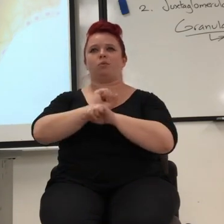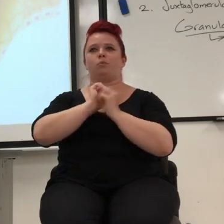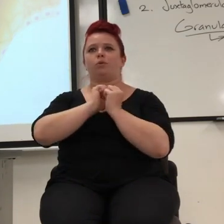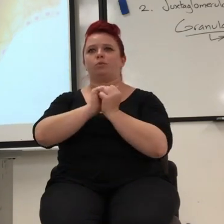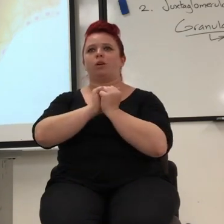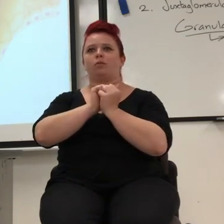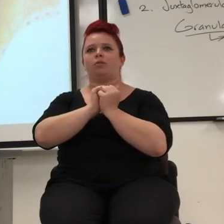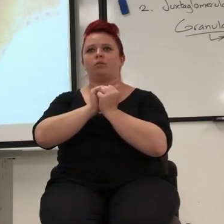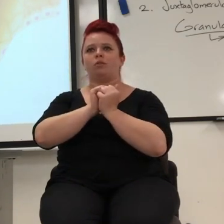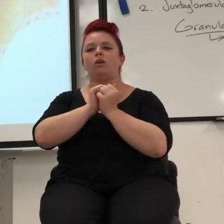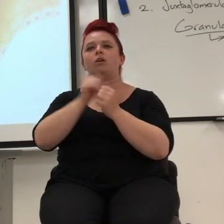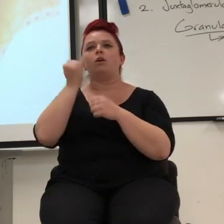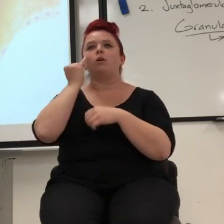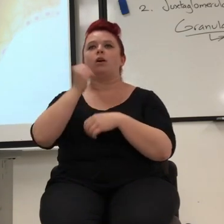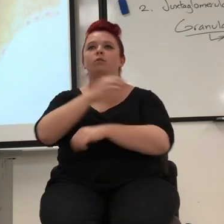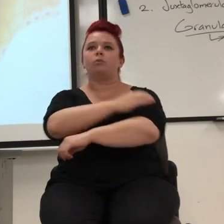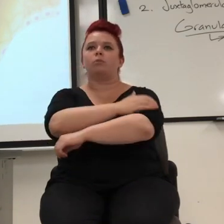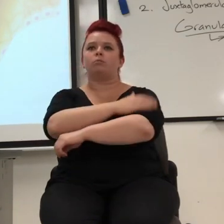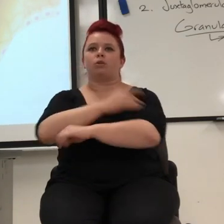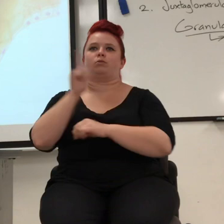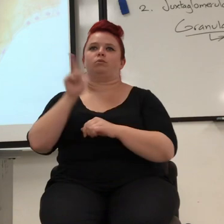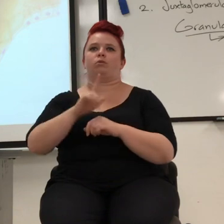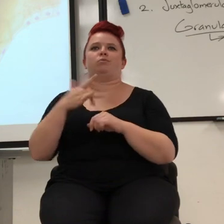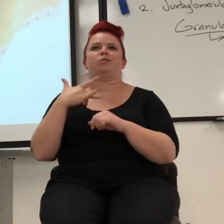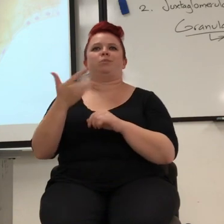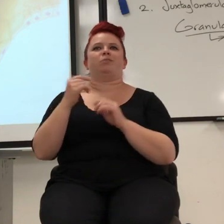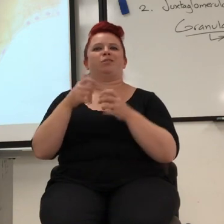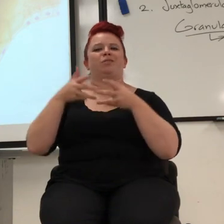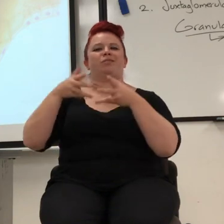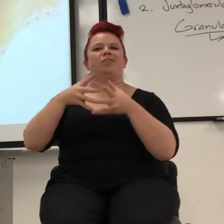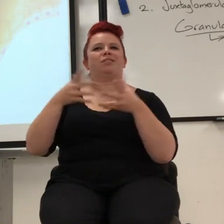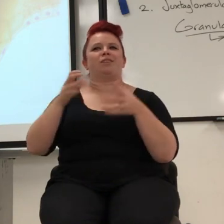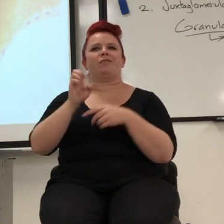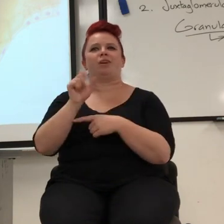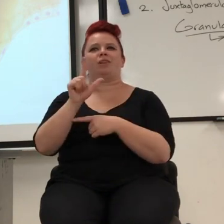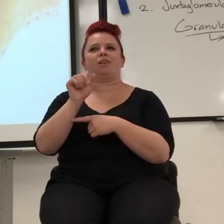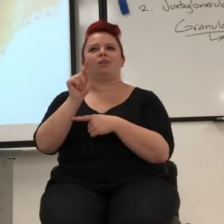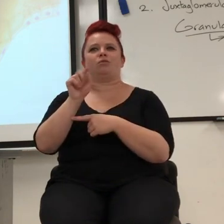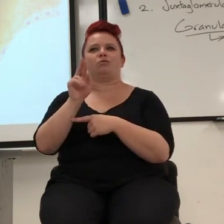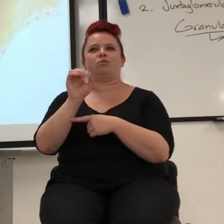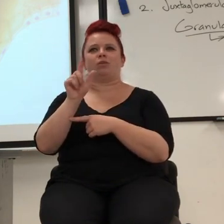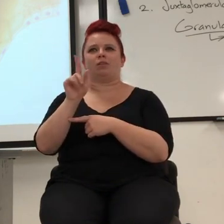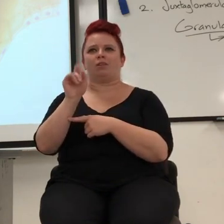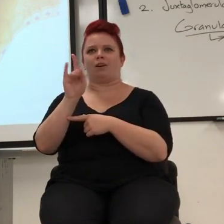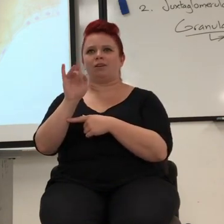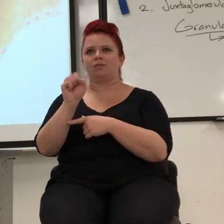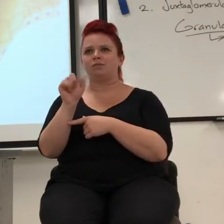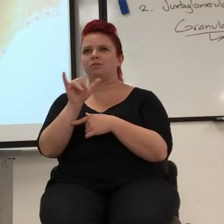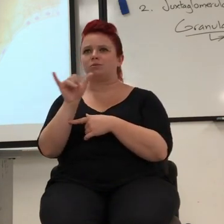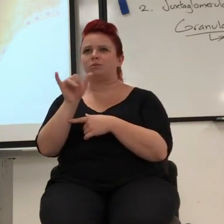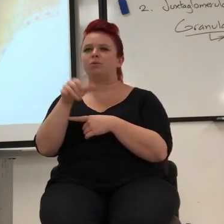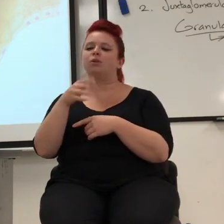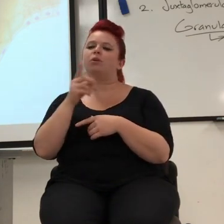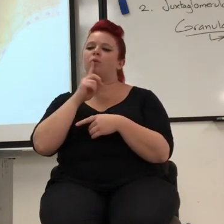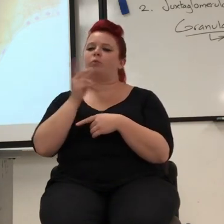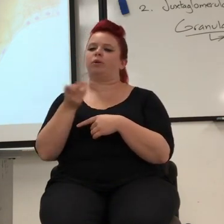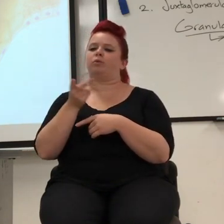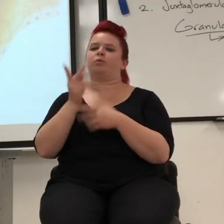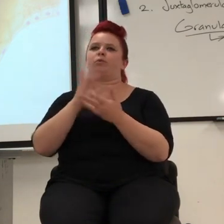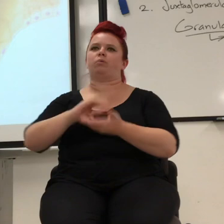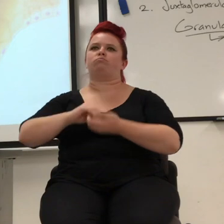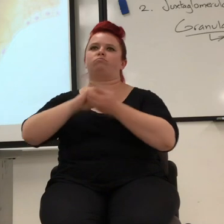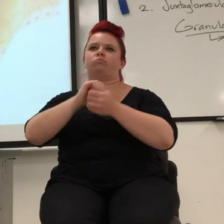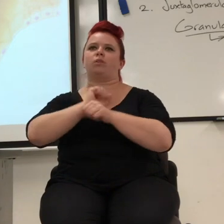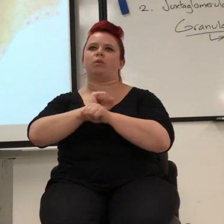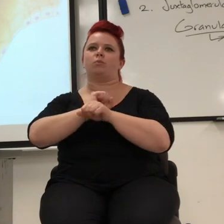If blood pressure is low, you've usually lost a lot of electrolytes too. Okay, so they kind of go together. So